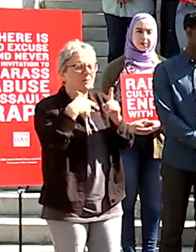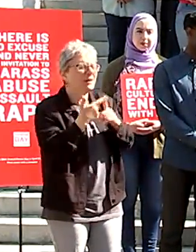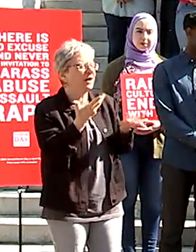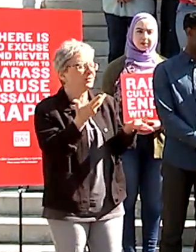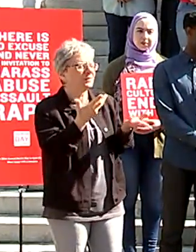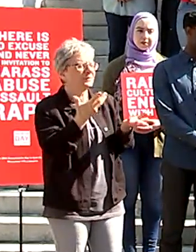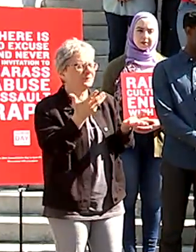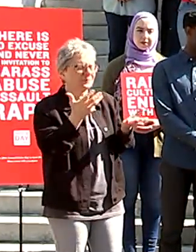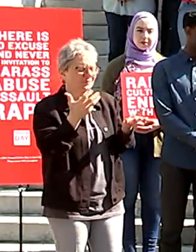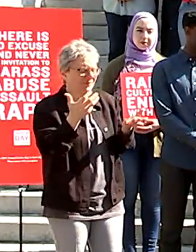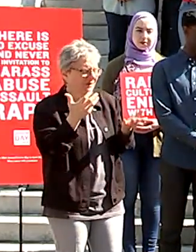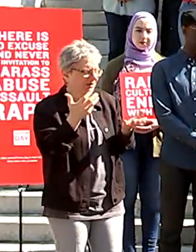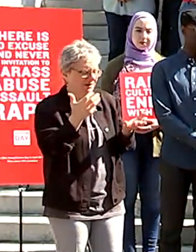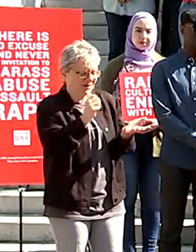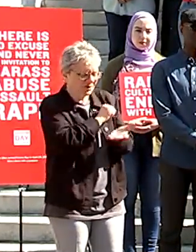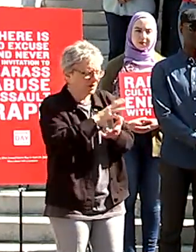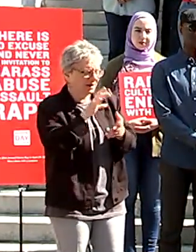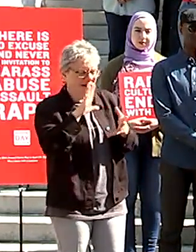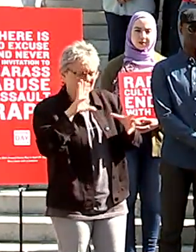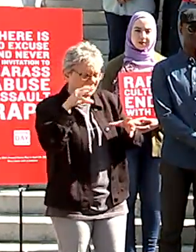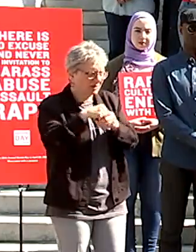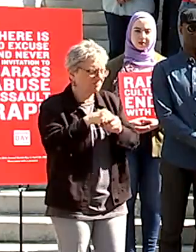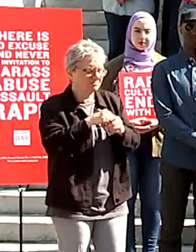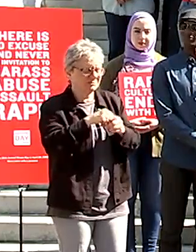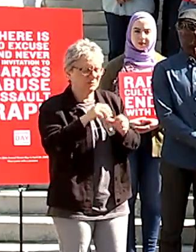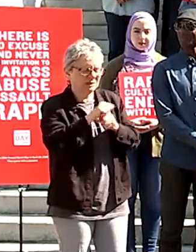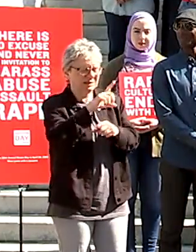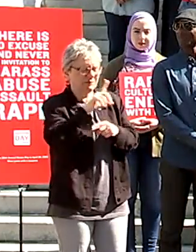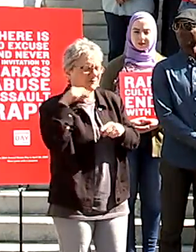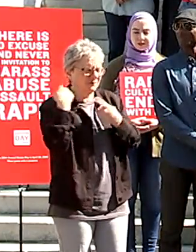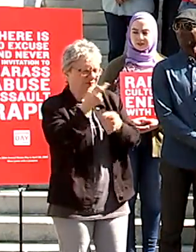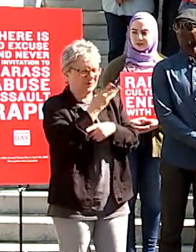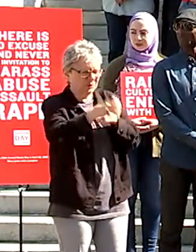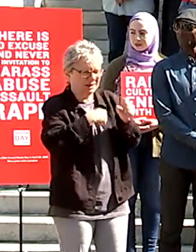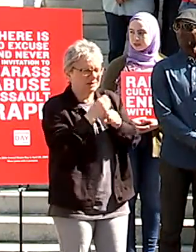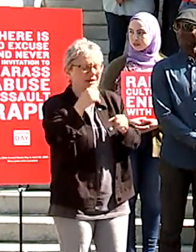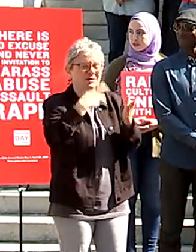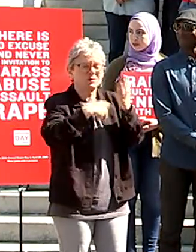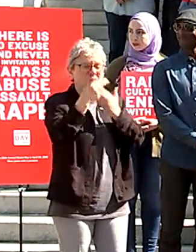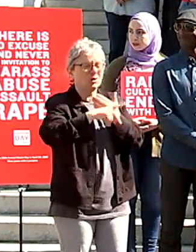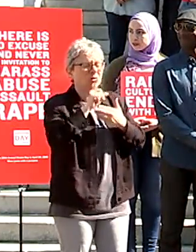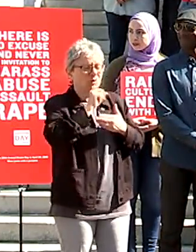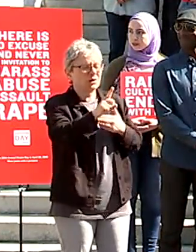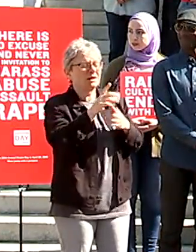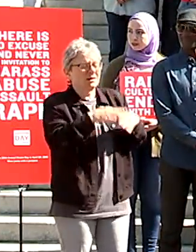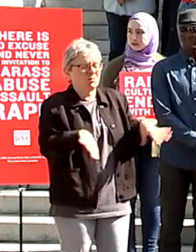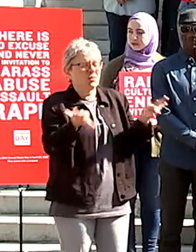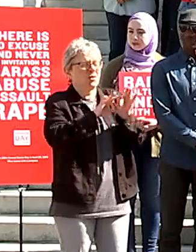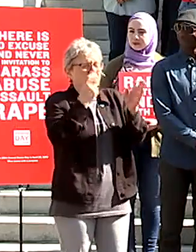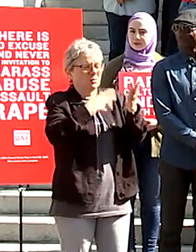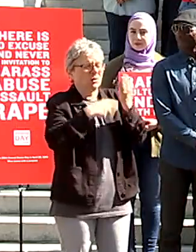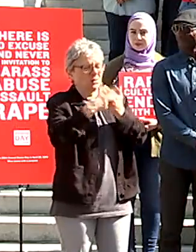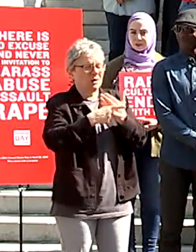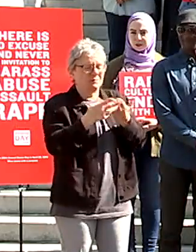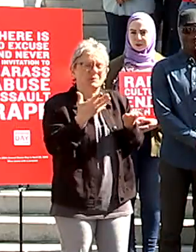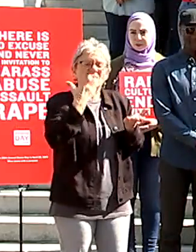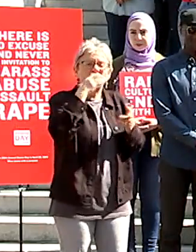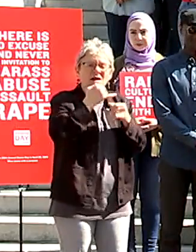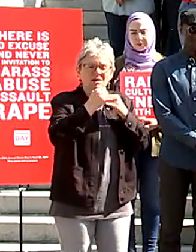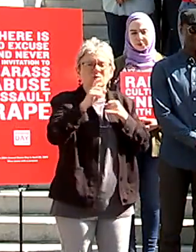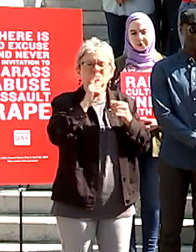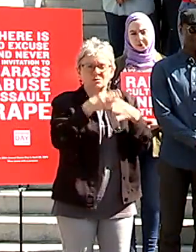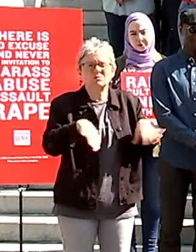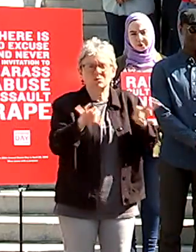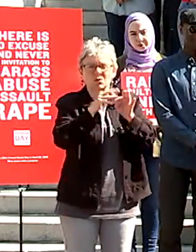They've been very involved in Denim Day over the last few years. And this program is a really important program to be, the hotline is a